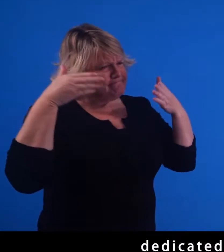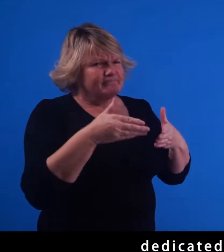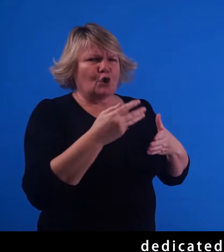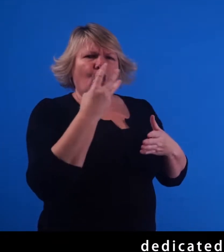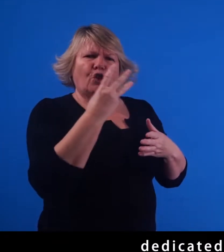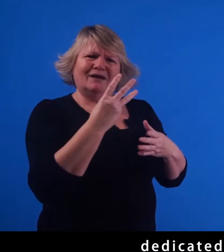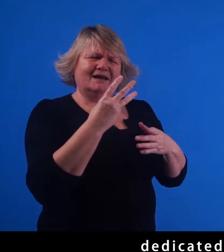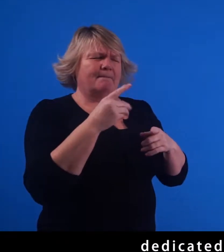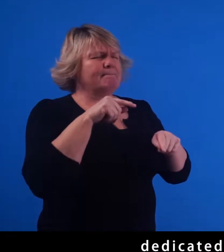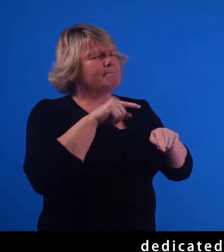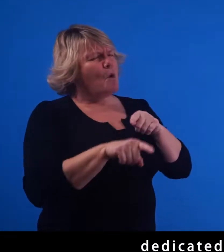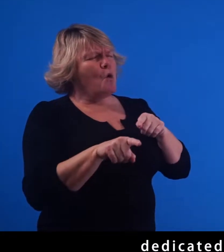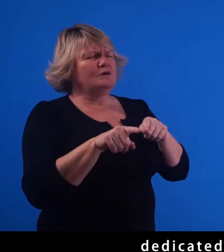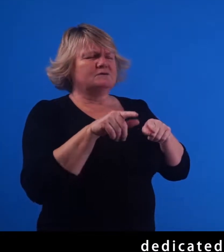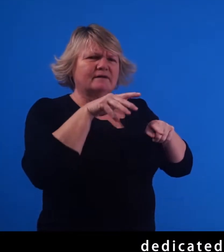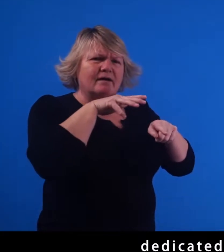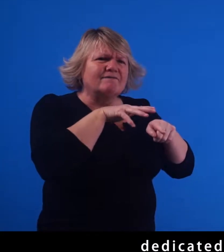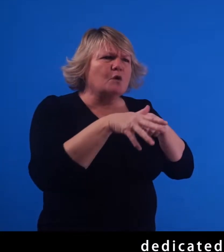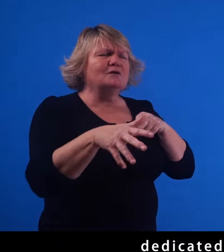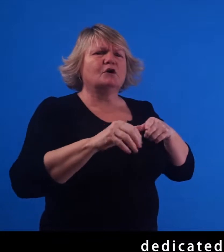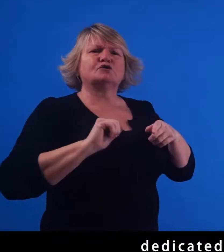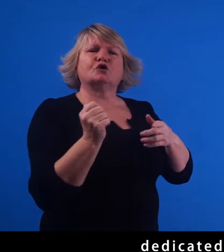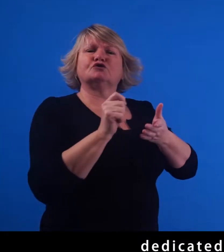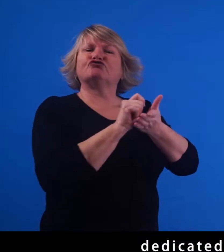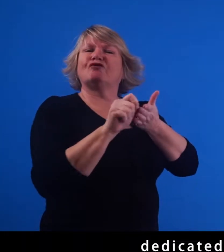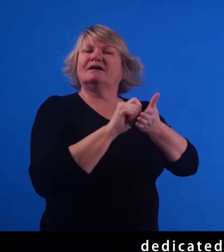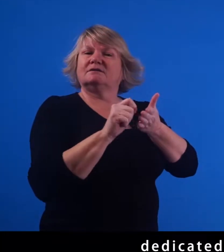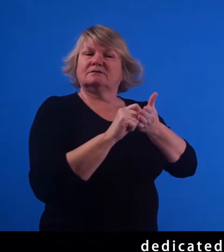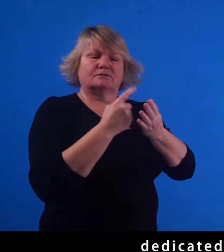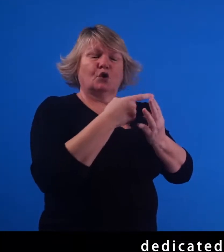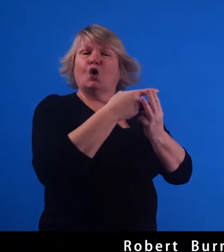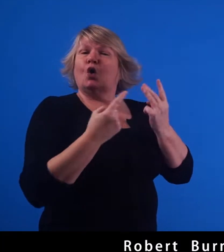dedicated to three of the most influential Scottish writers: